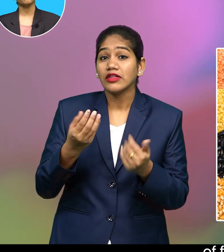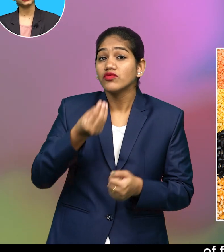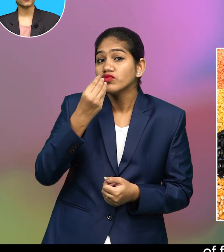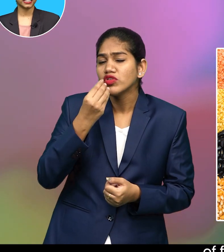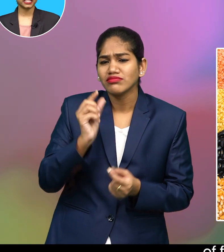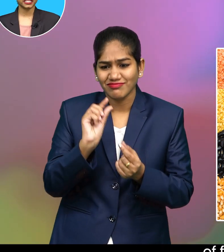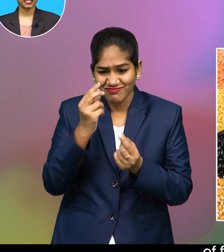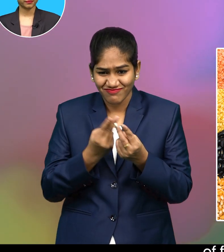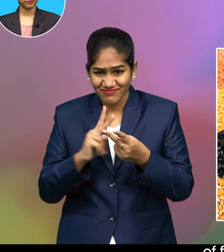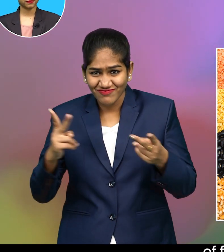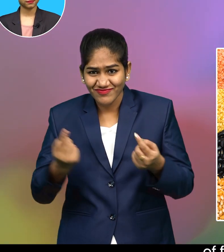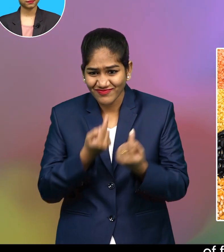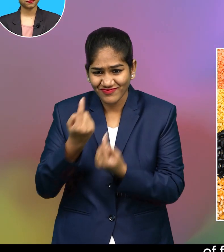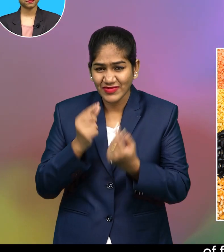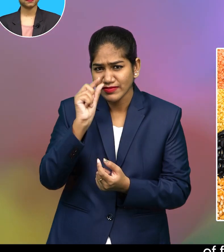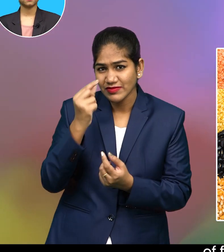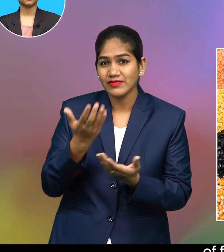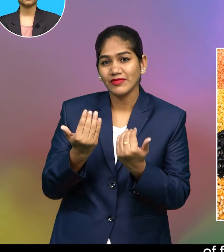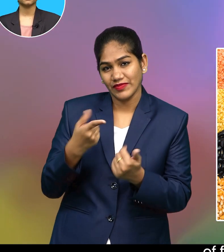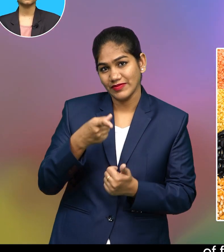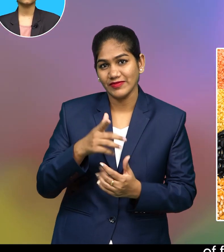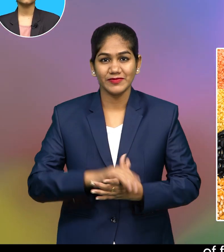Availability of food grains.